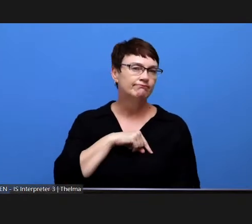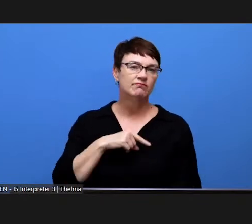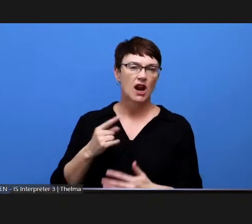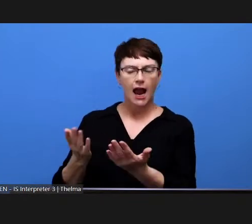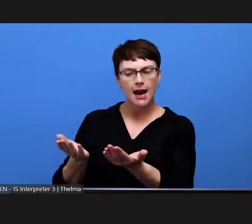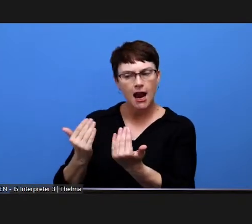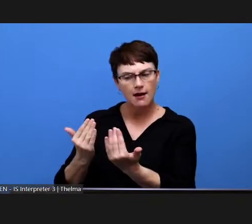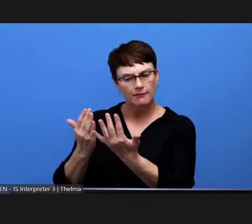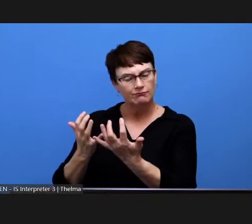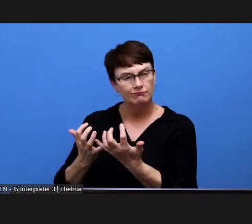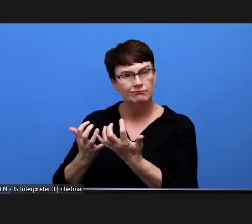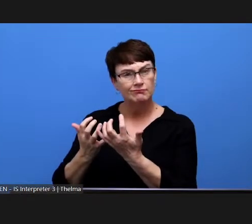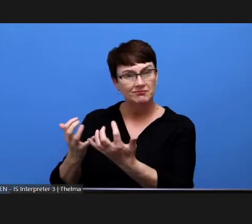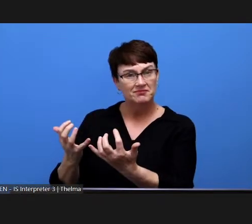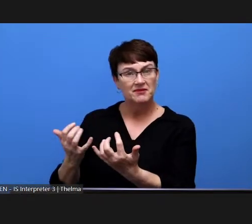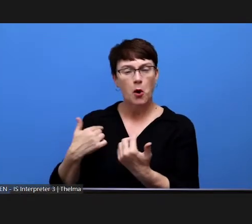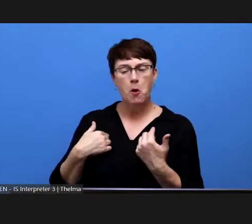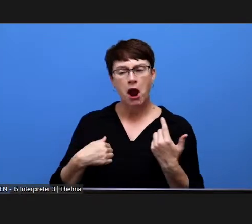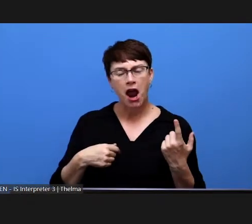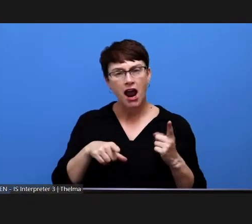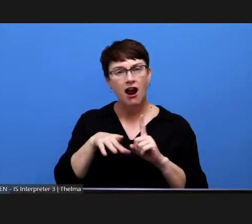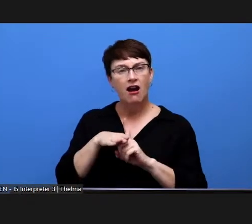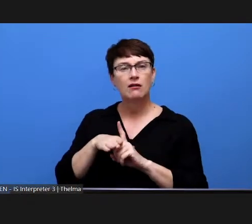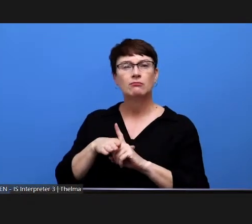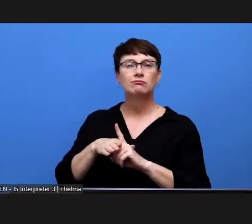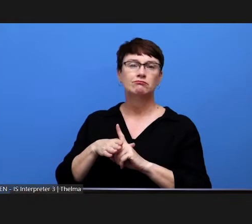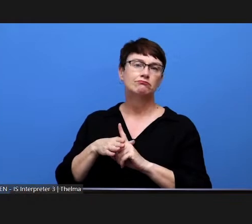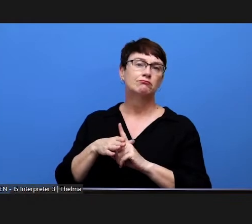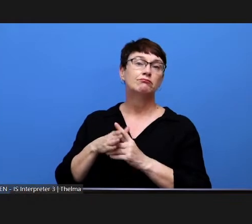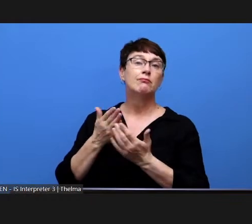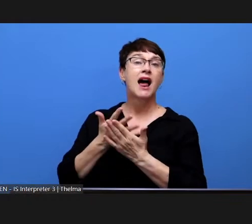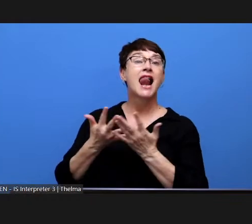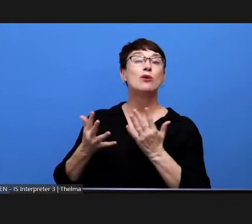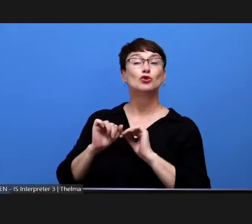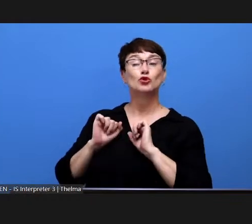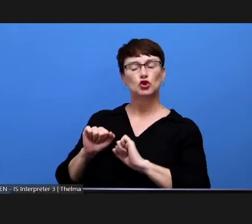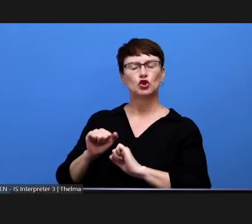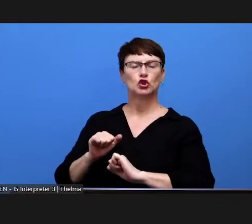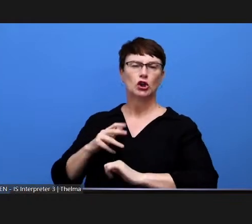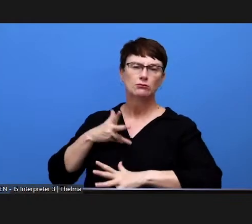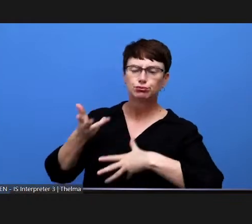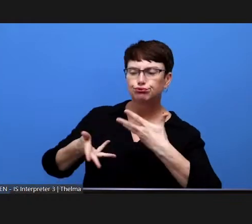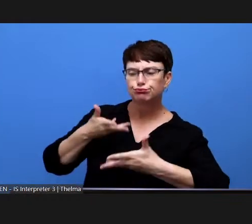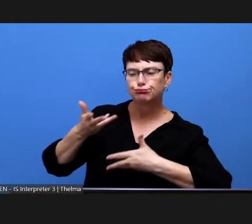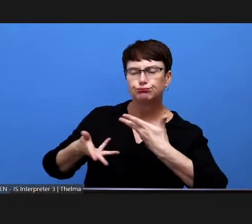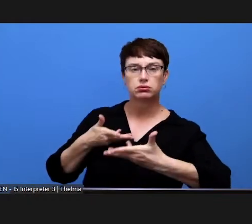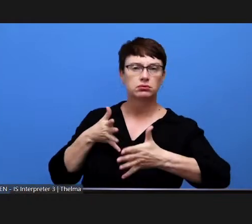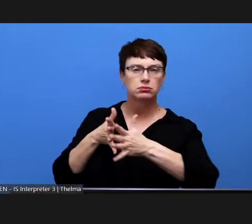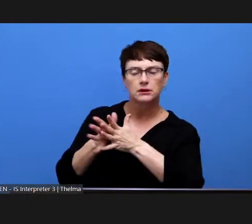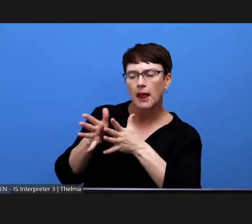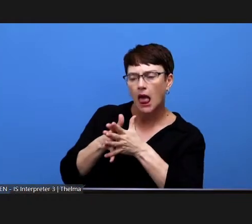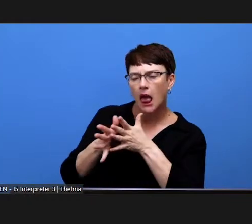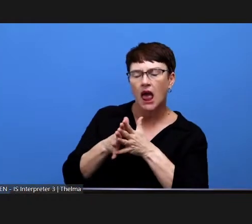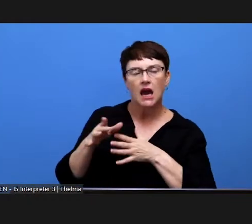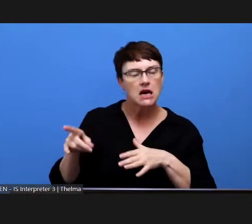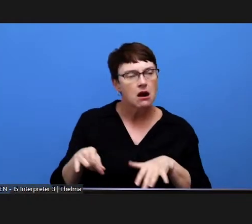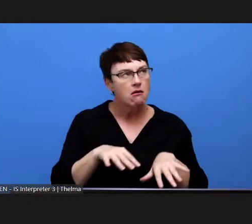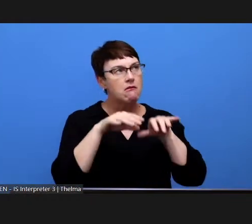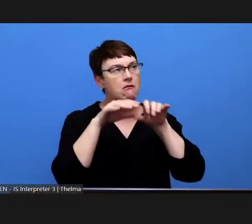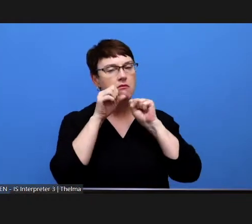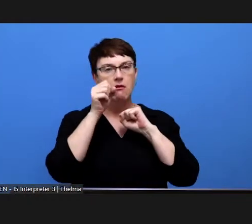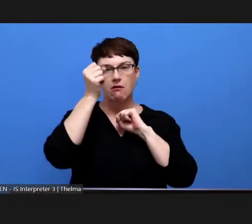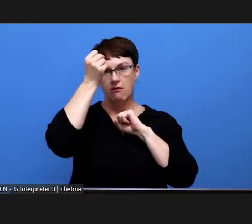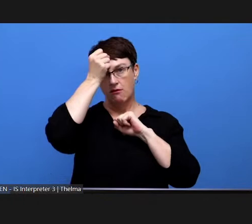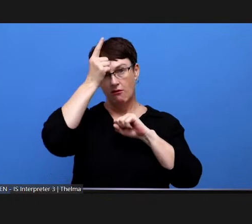awareness is experienced at local level. The last thing I'd say is the VNR, the local voluntary